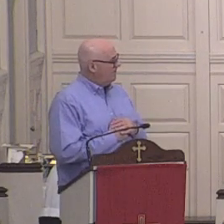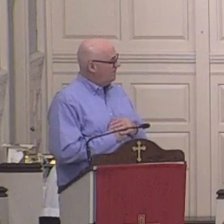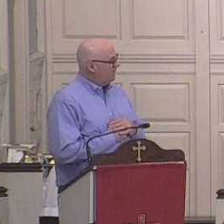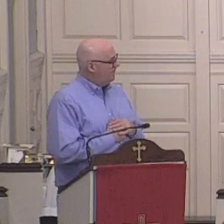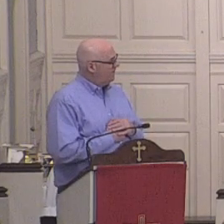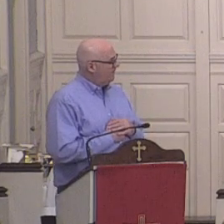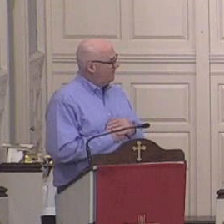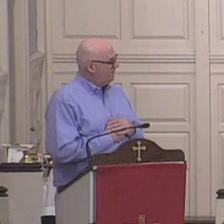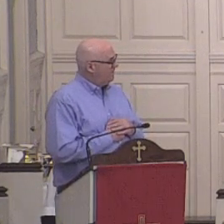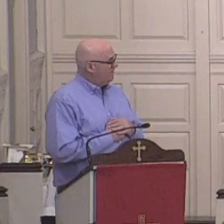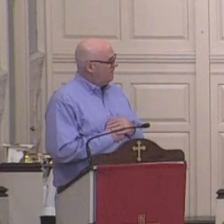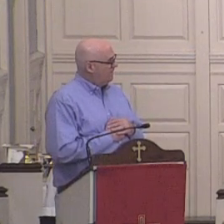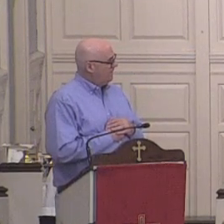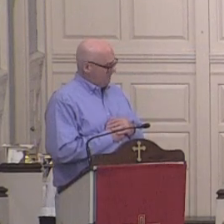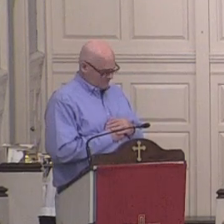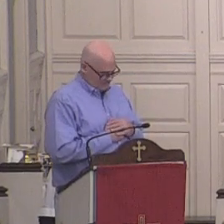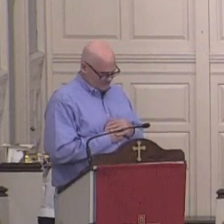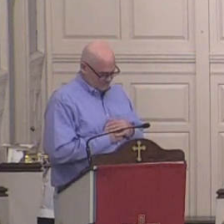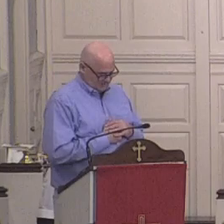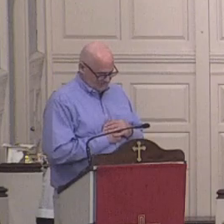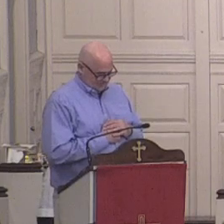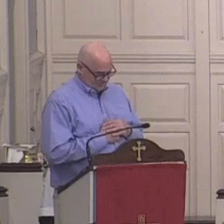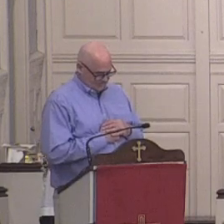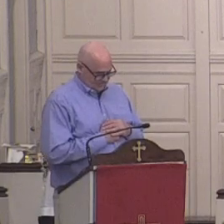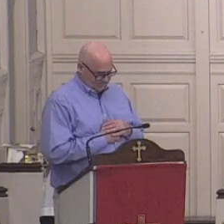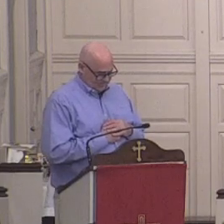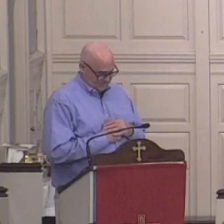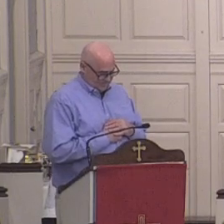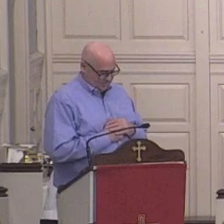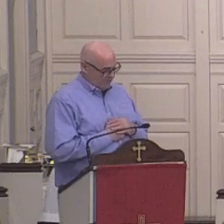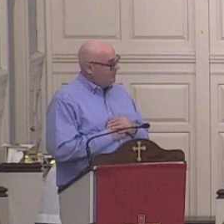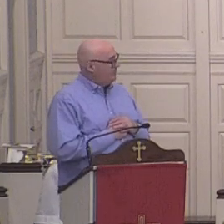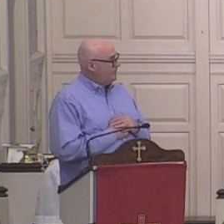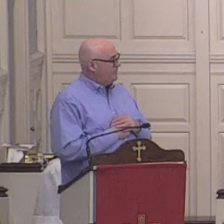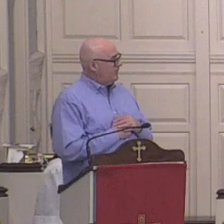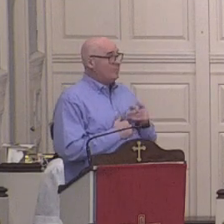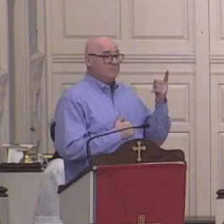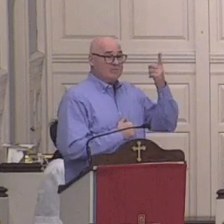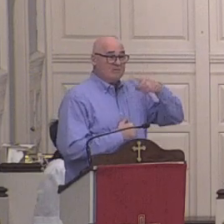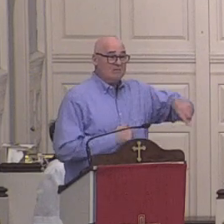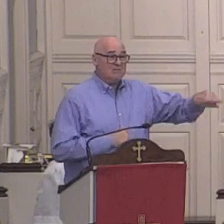of witnesses? You have heard the blasphemy. What do you think?"